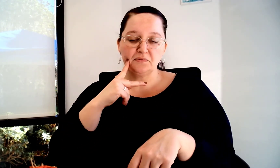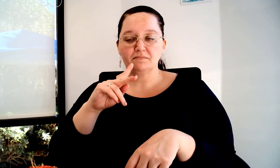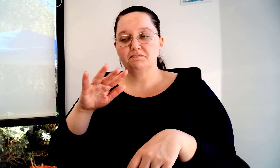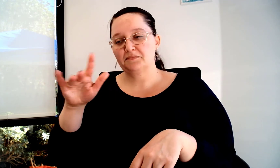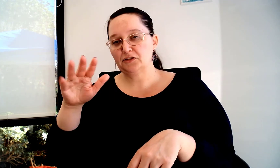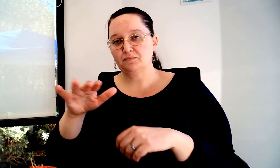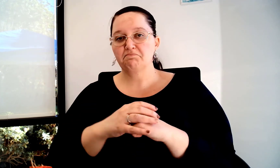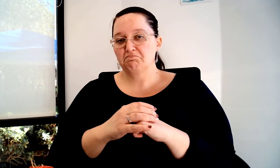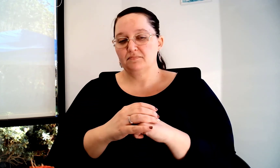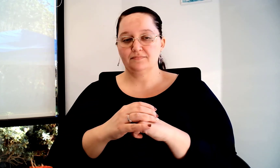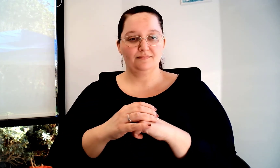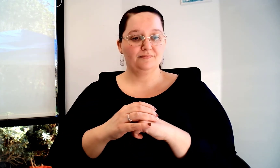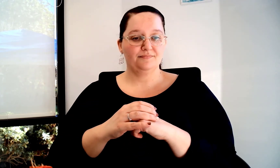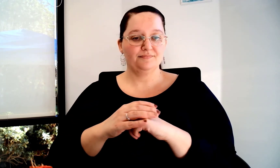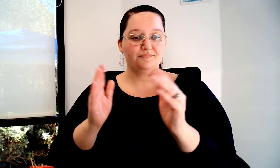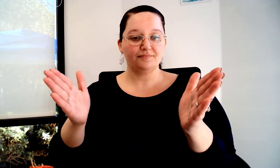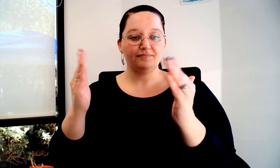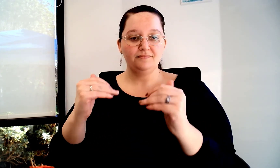You can also fingerspell it. Easy to spell.